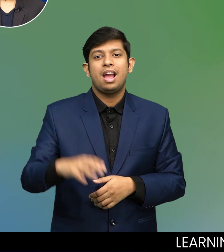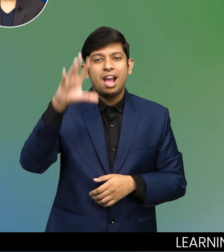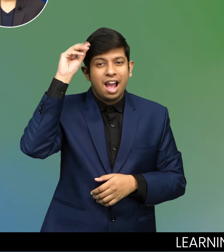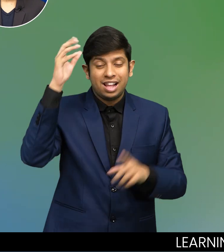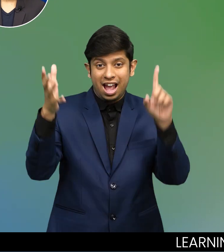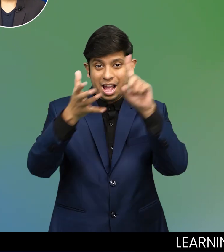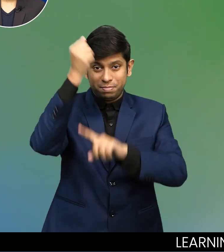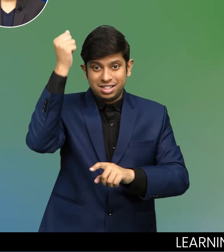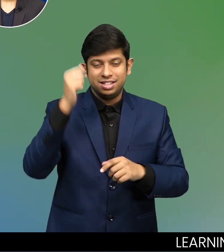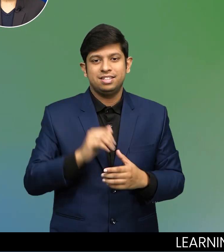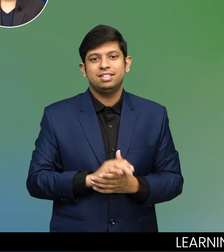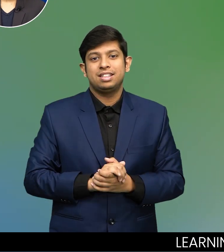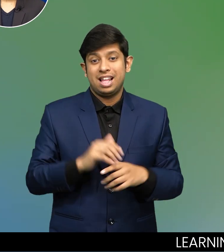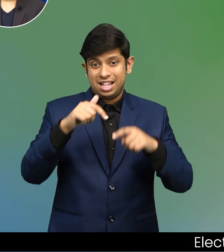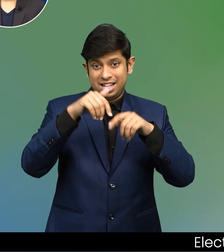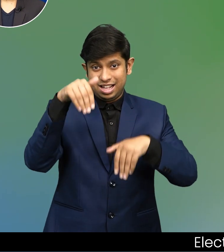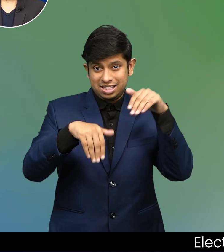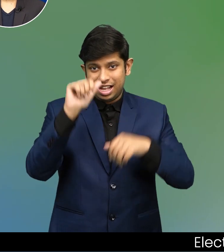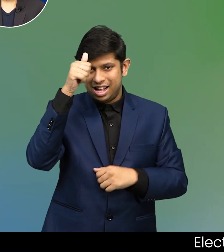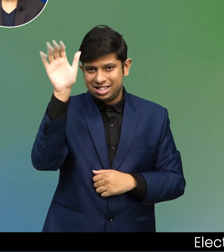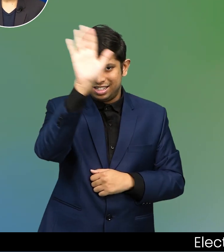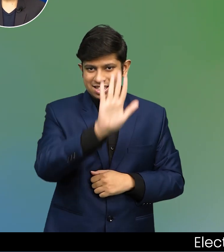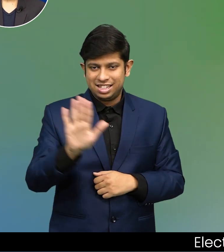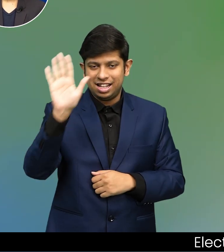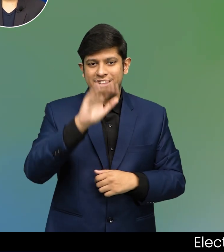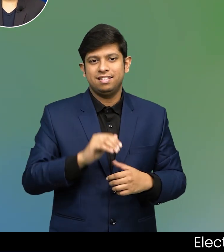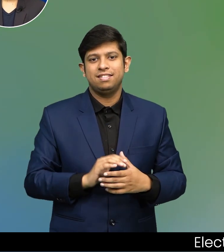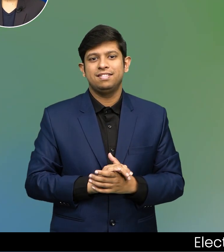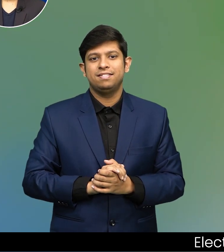Learning outcomes. Election in India.